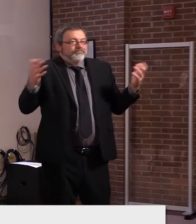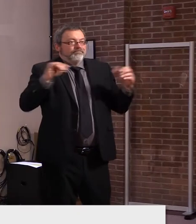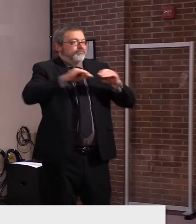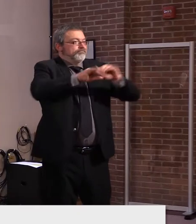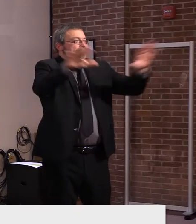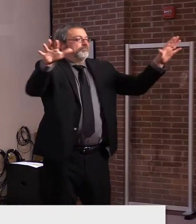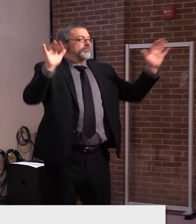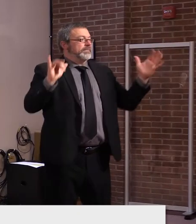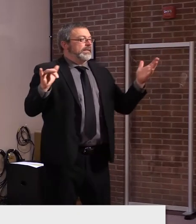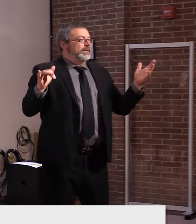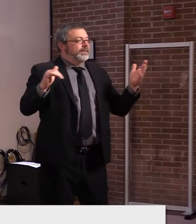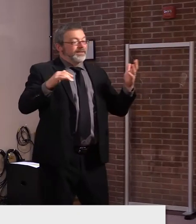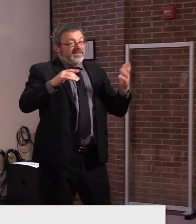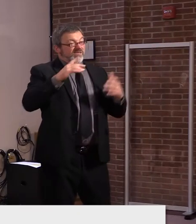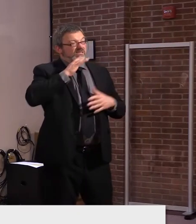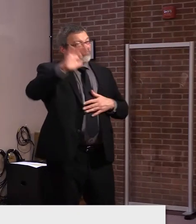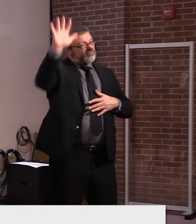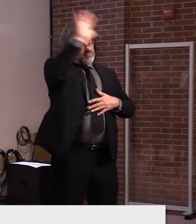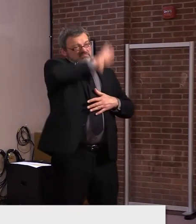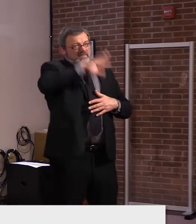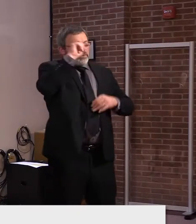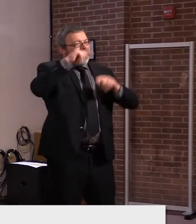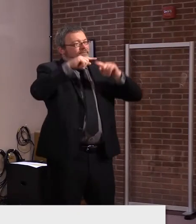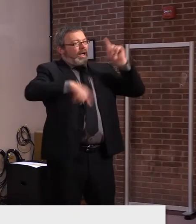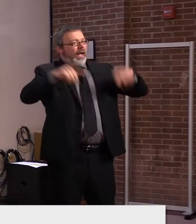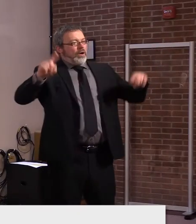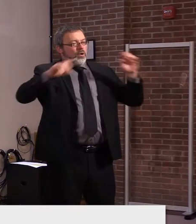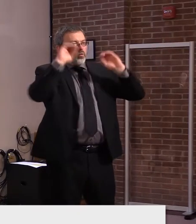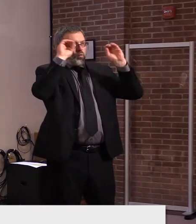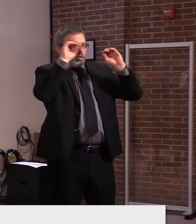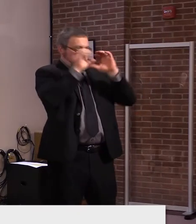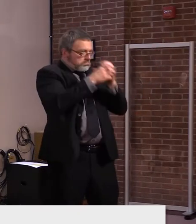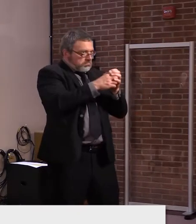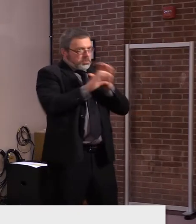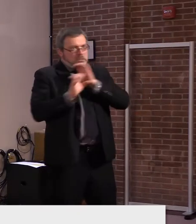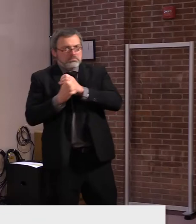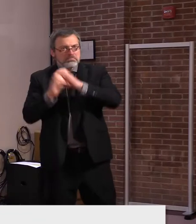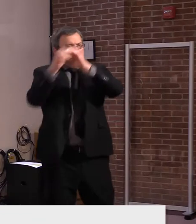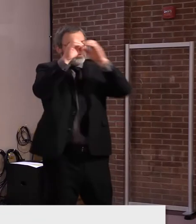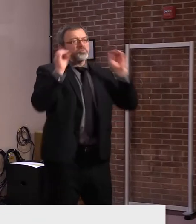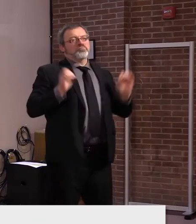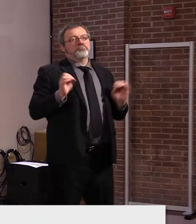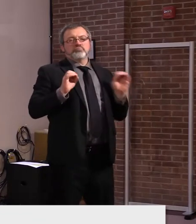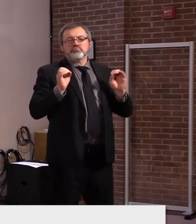geographically dispersed it is throughout the state.